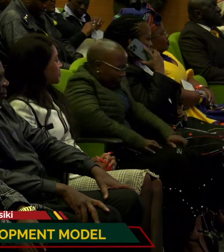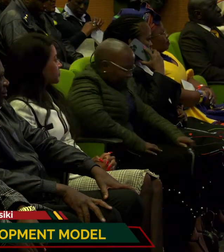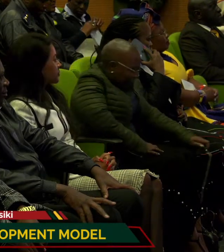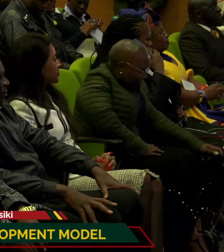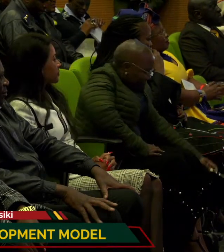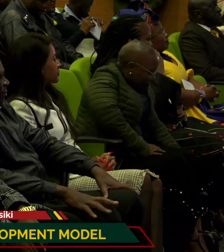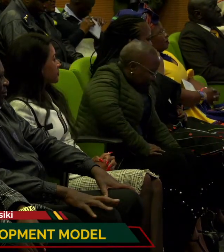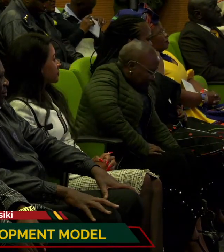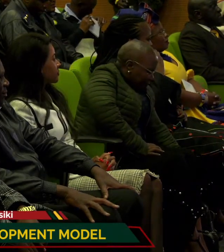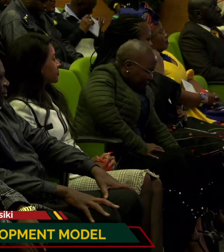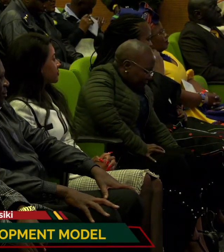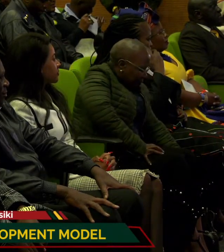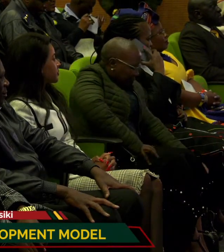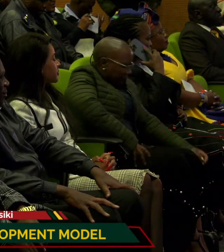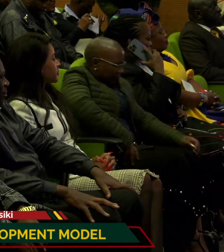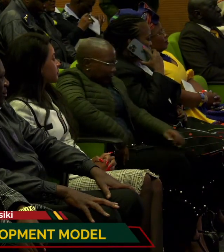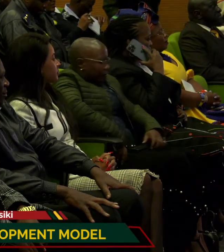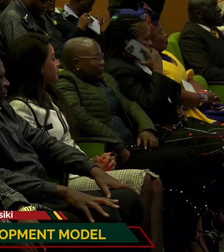People?